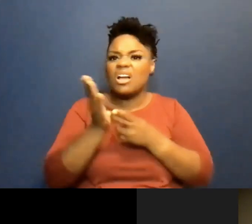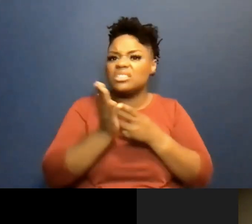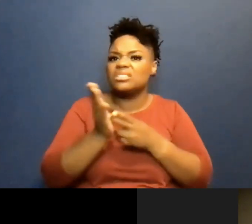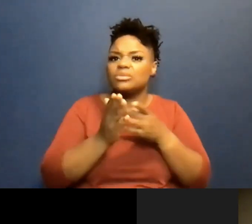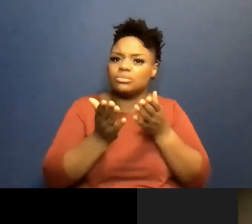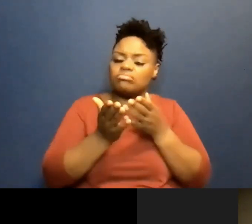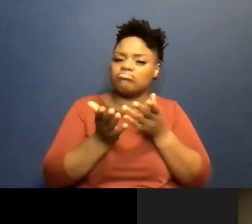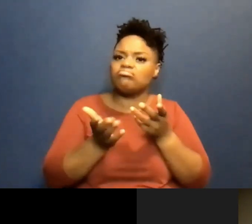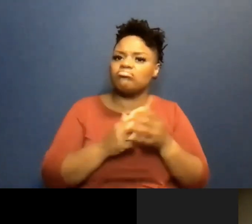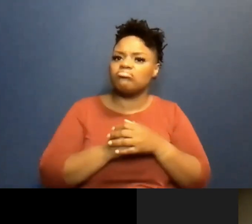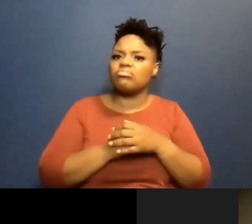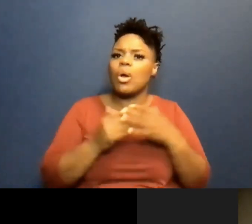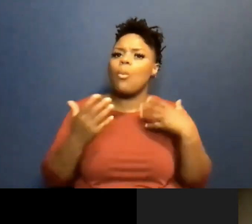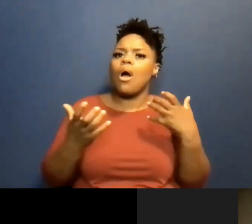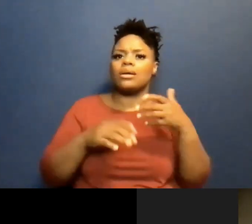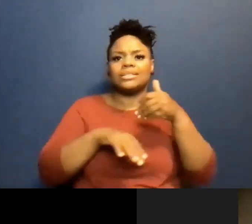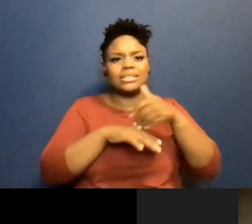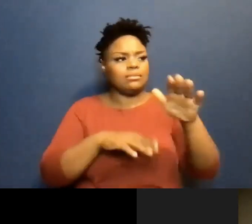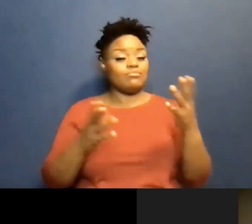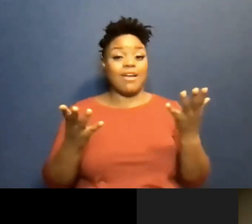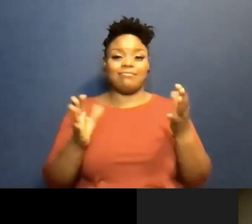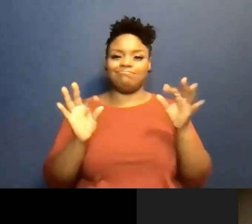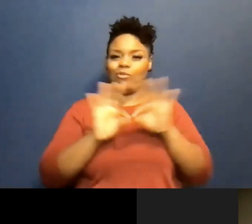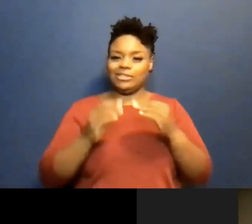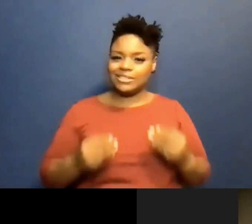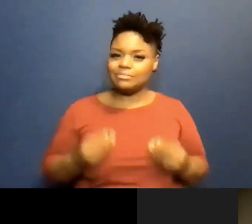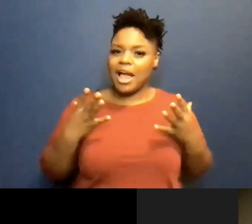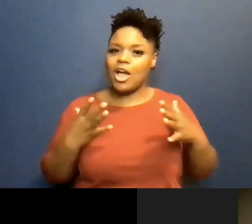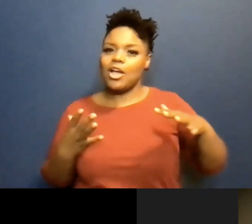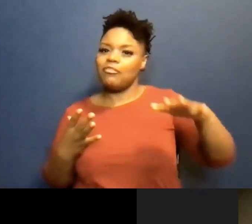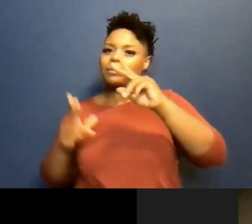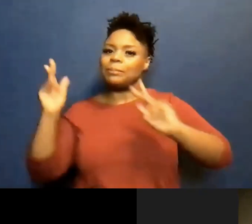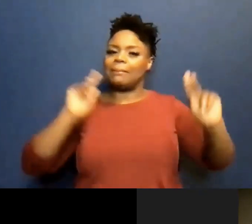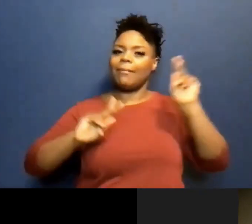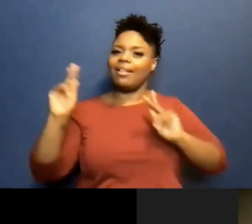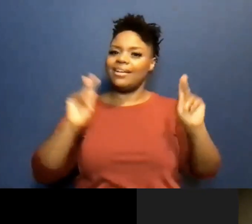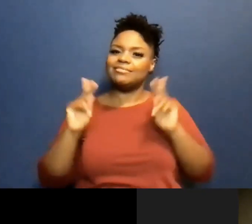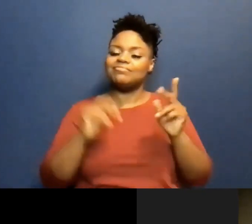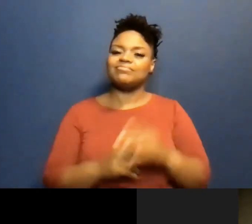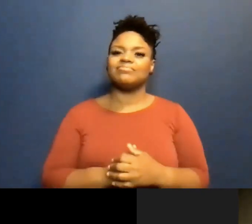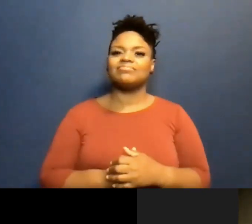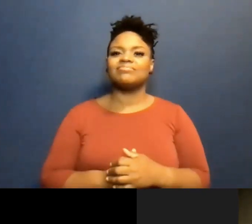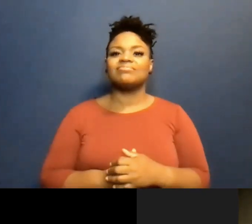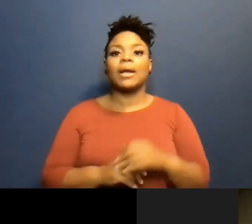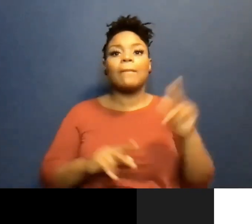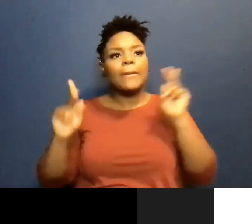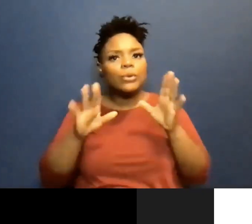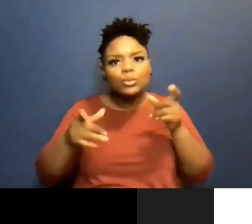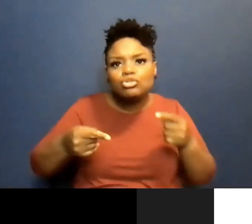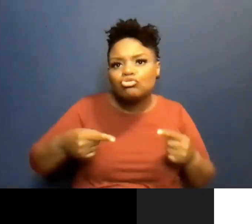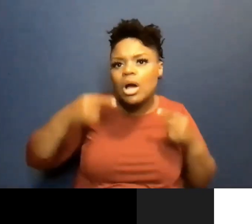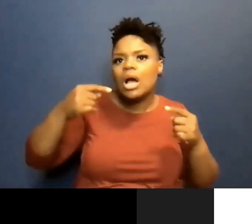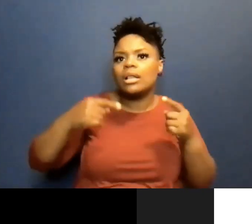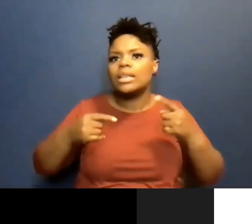grow, and encourage them to, keep going even through hard struggles. It's awesome.